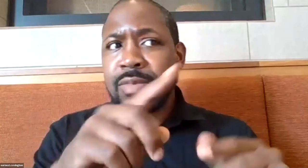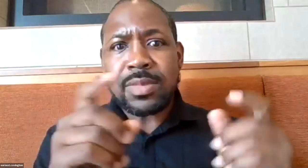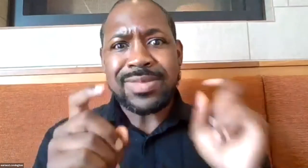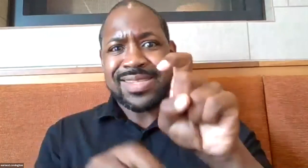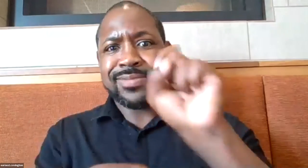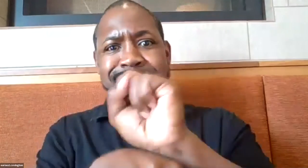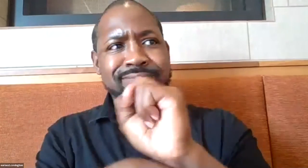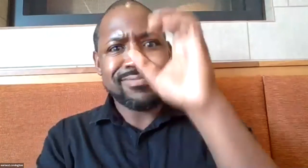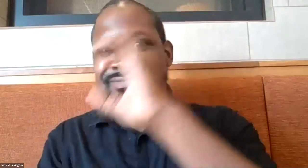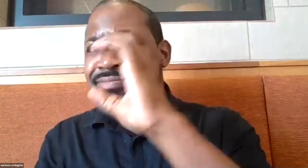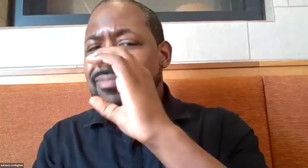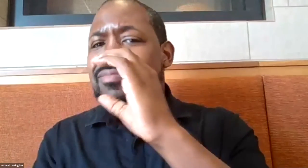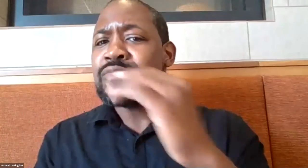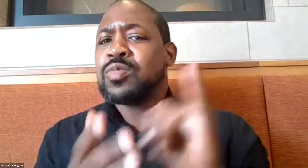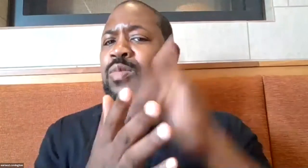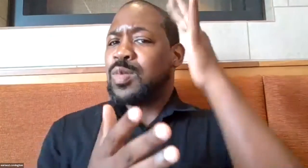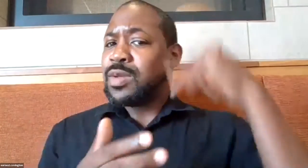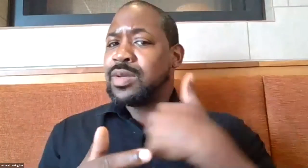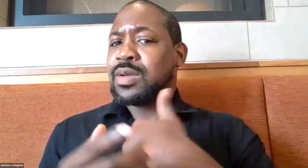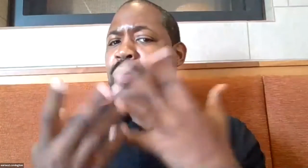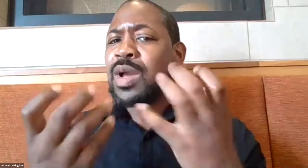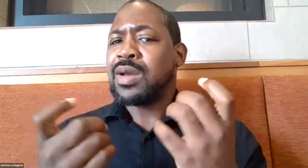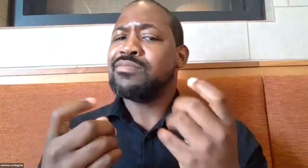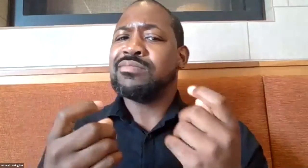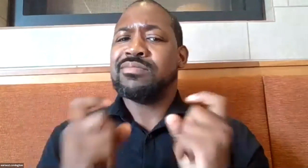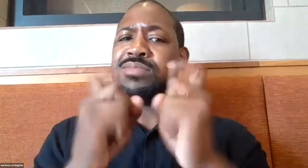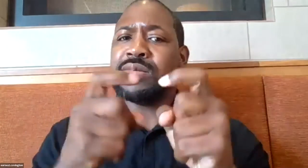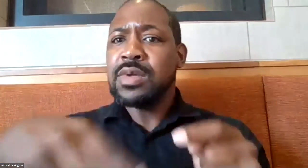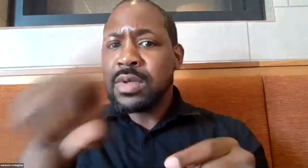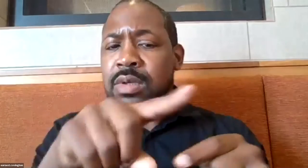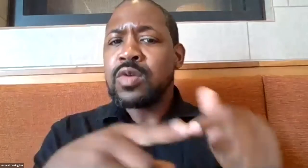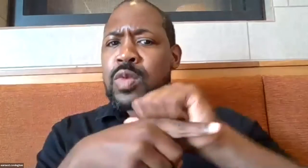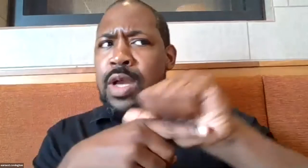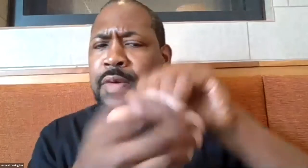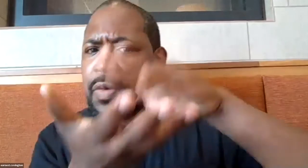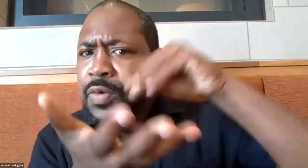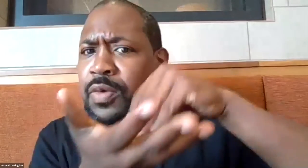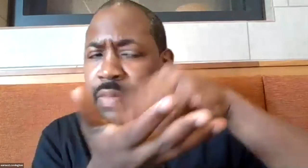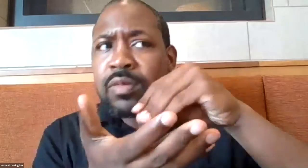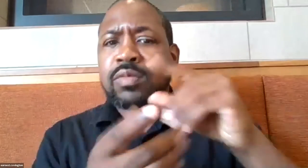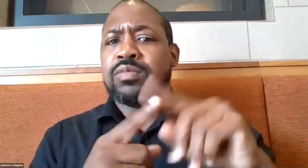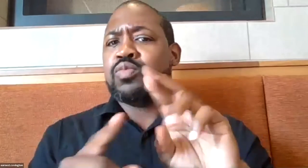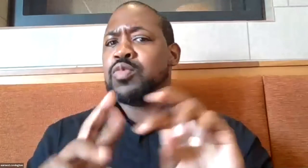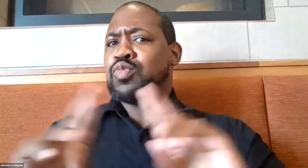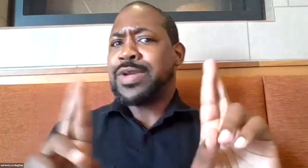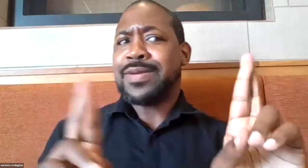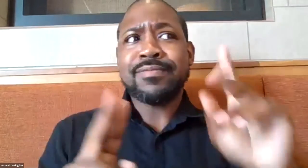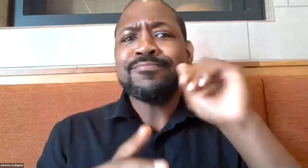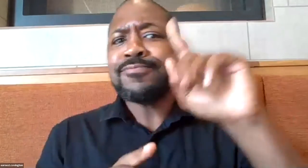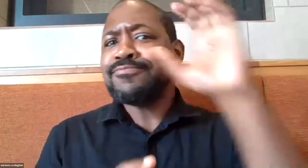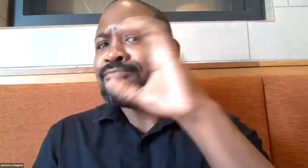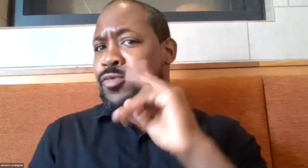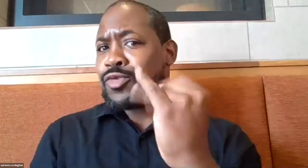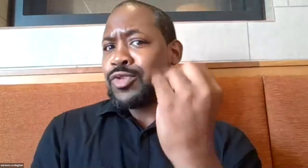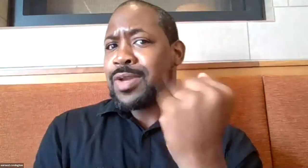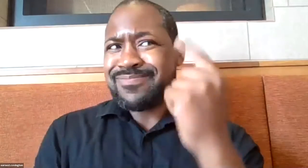especially for the deaf and hard of hearing population, because there's earnestly seeking work out there. And I wanted to give them, you know, the training and the experience